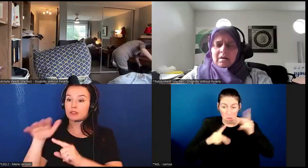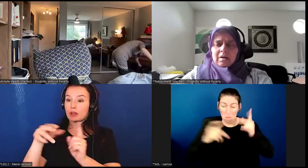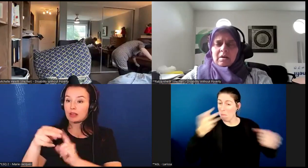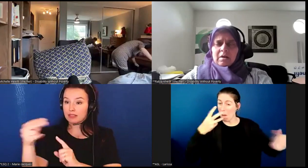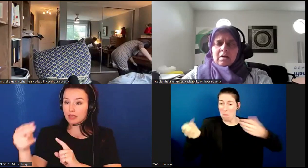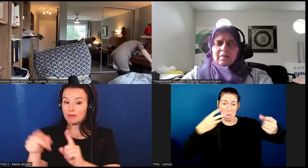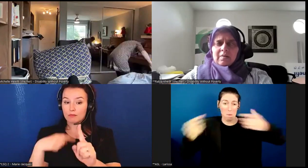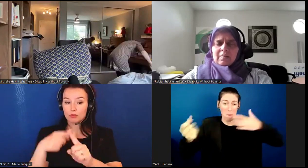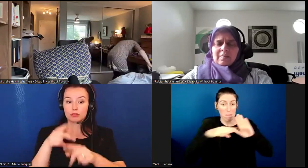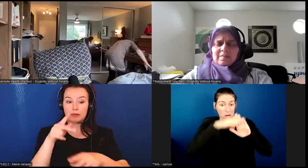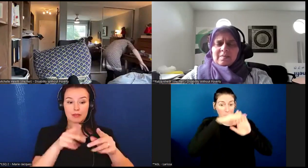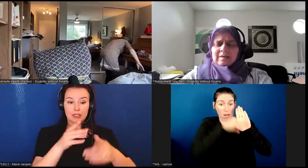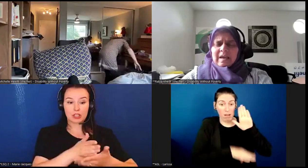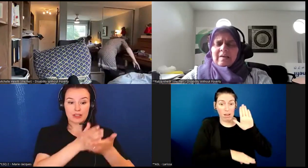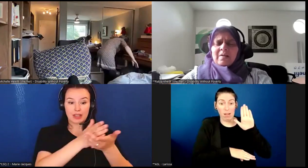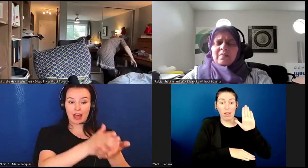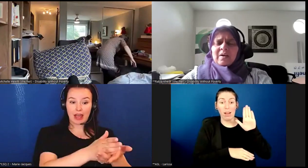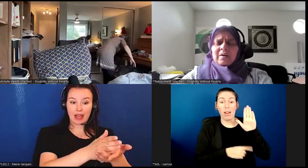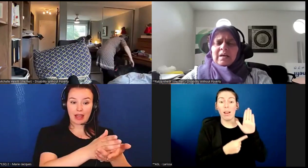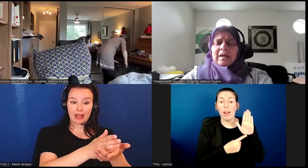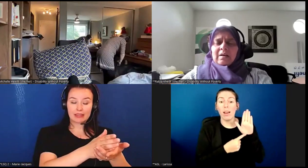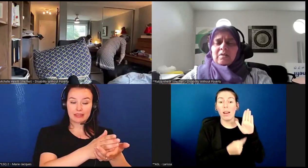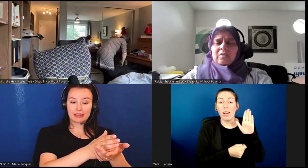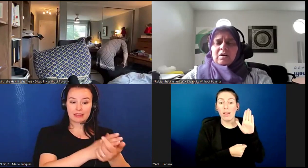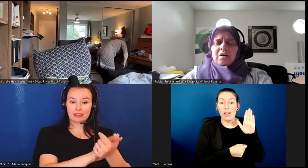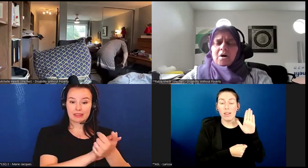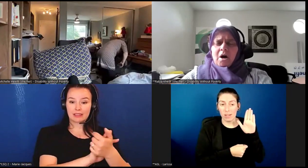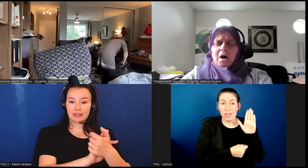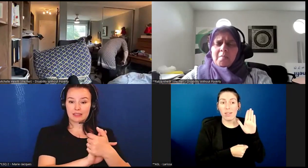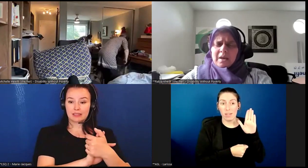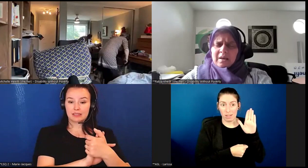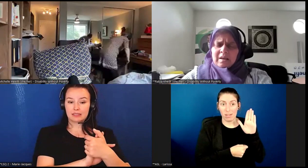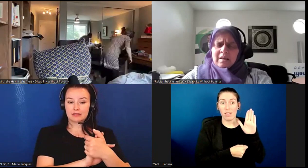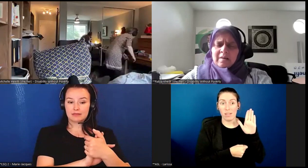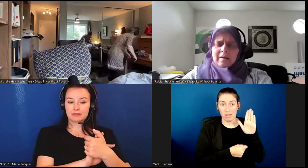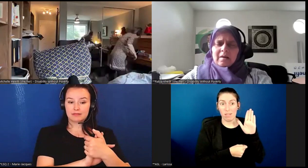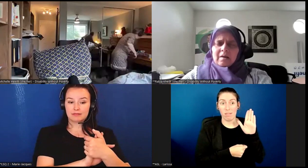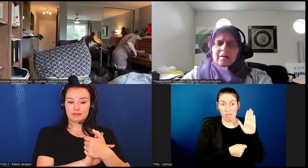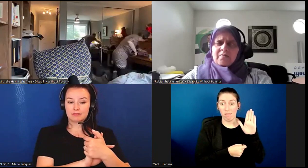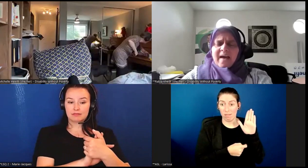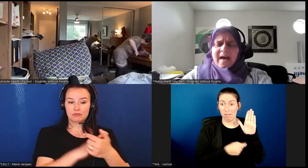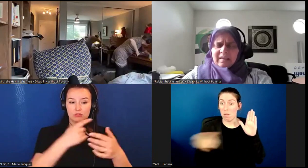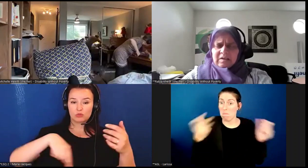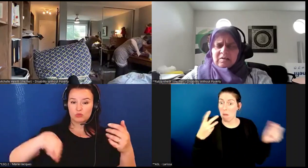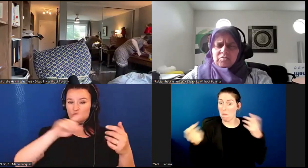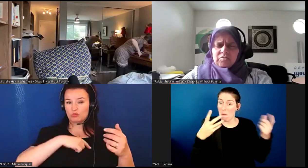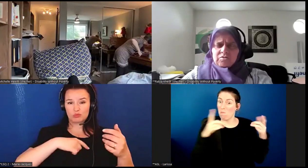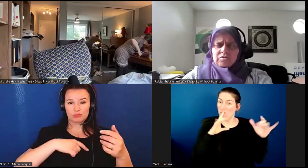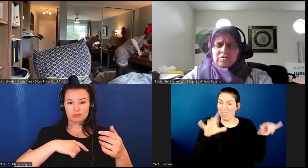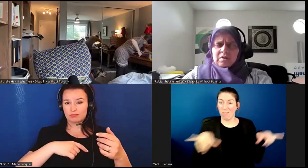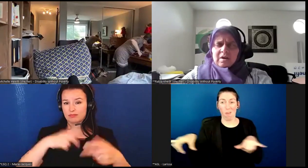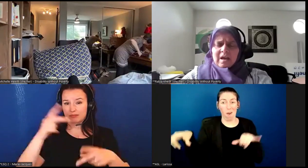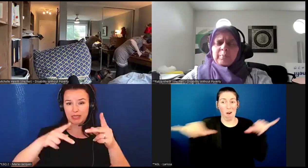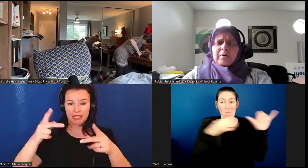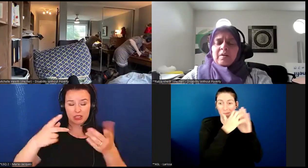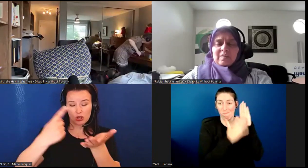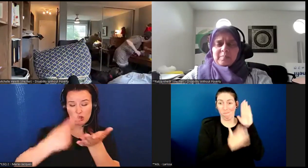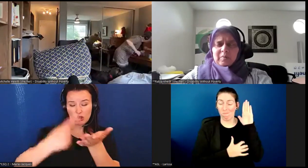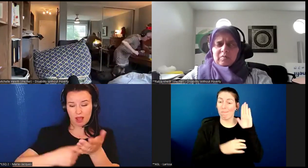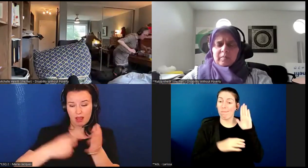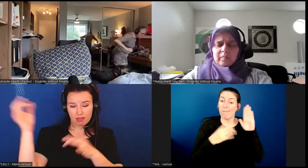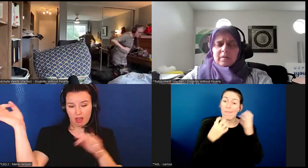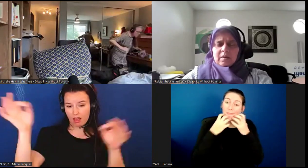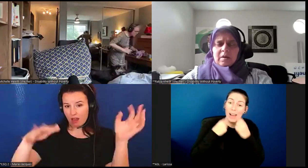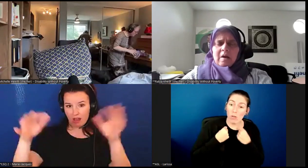there, gave us very common values and